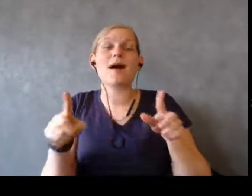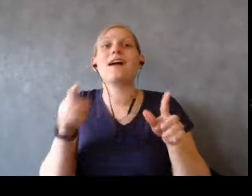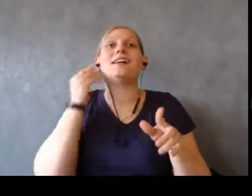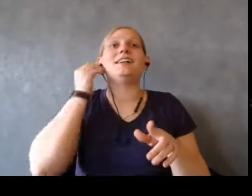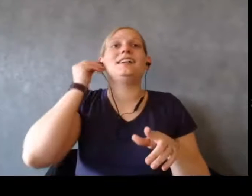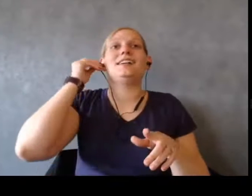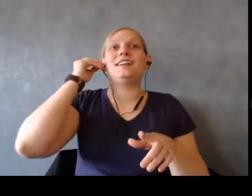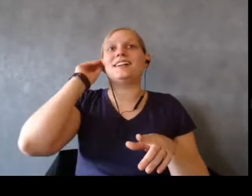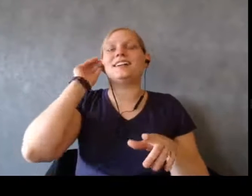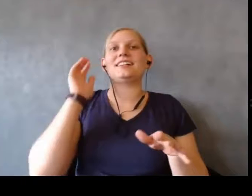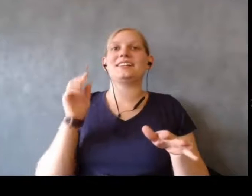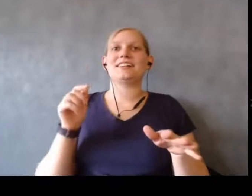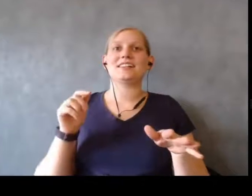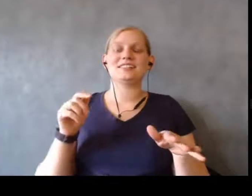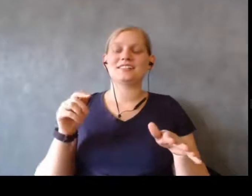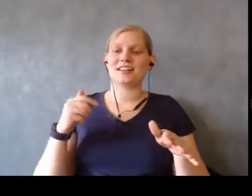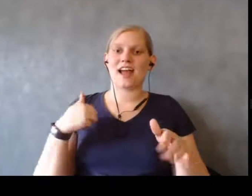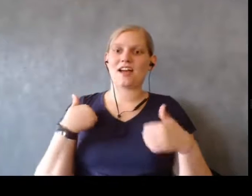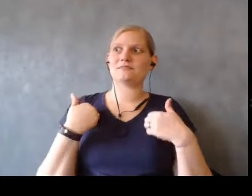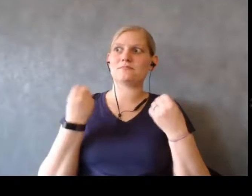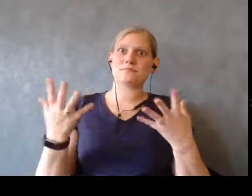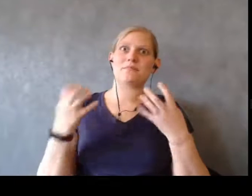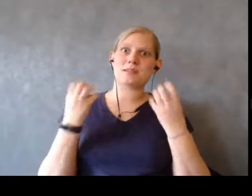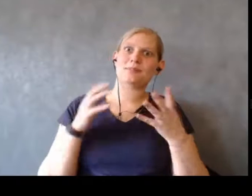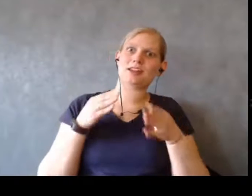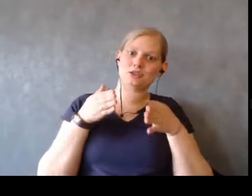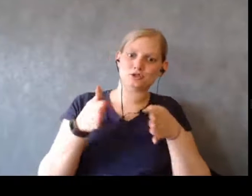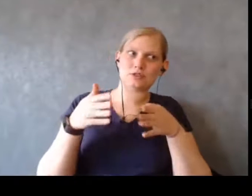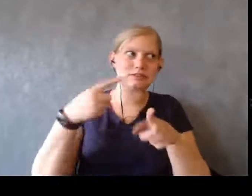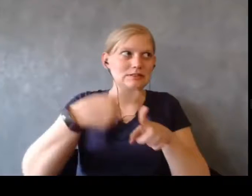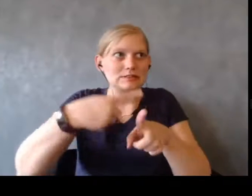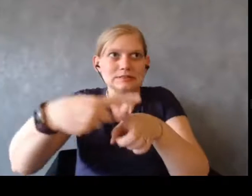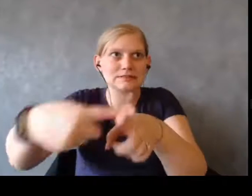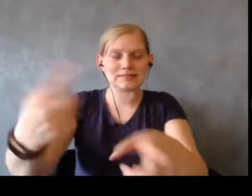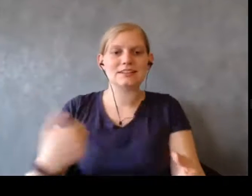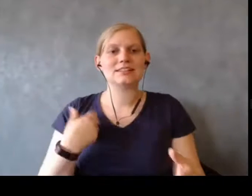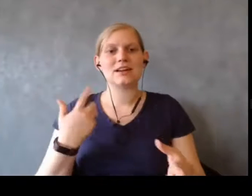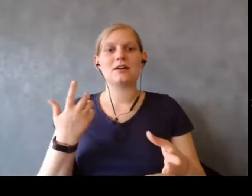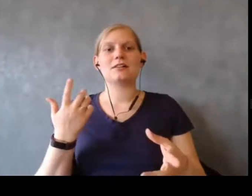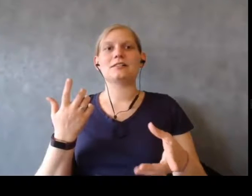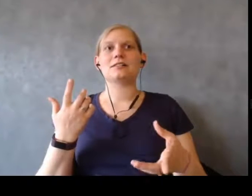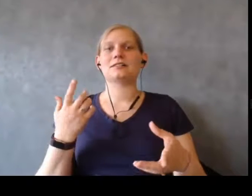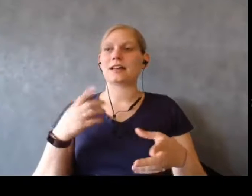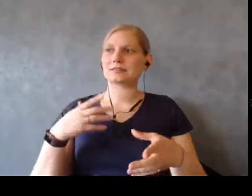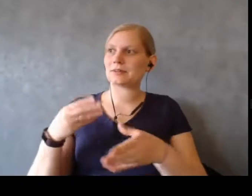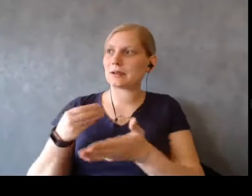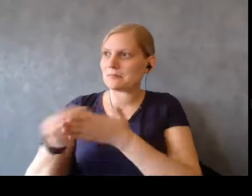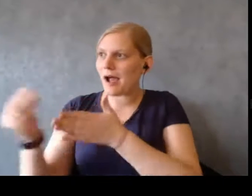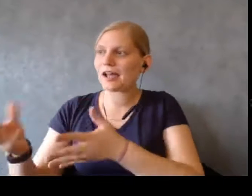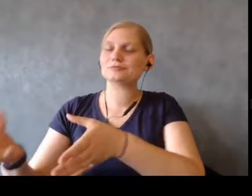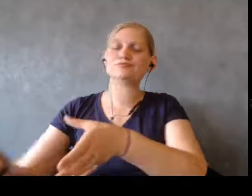worried about getting caught. But I got the tampons, put the plastic bag on my handlebars, and rode back the 5 miles and never